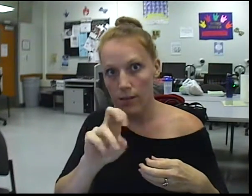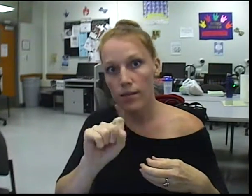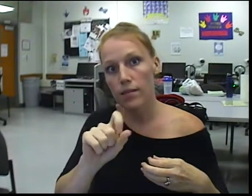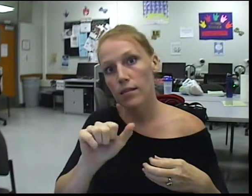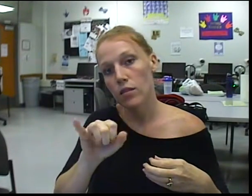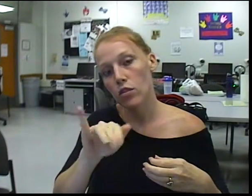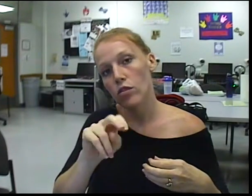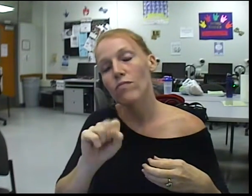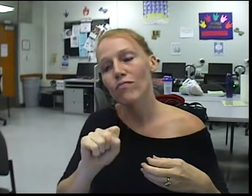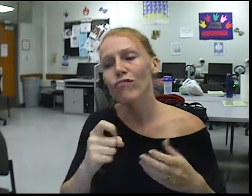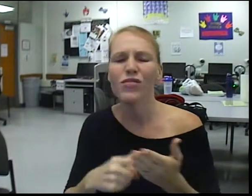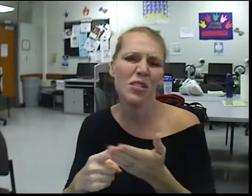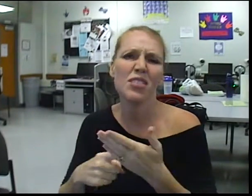talk more about this later.